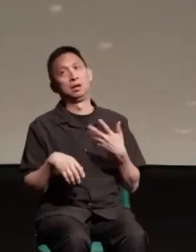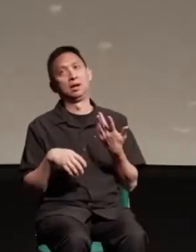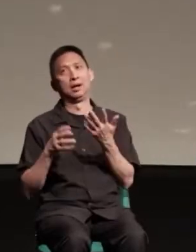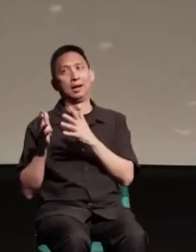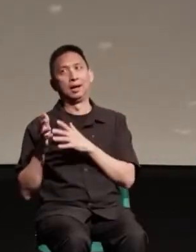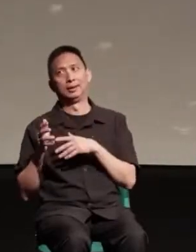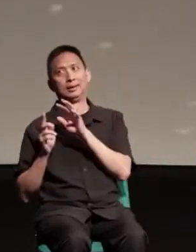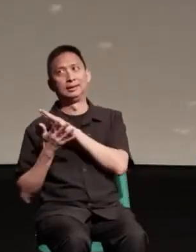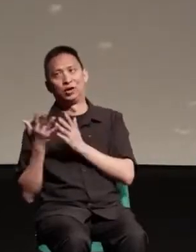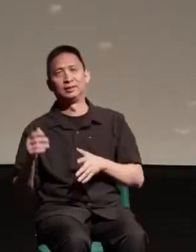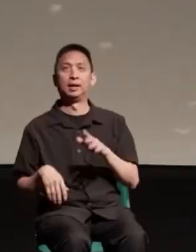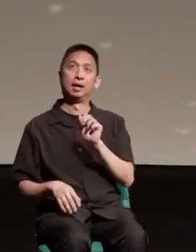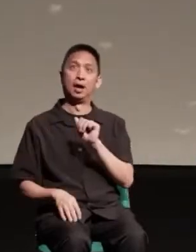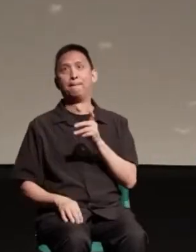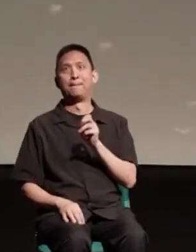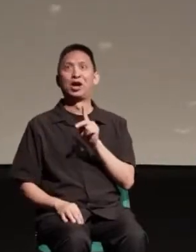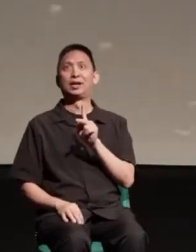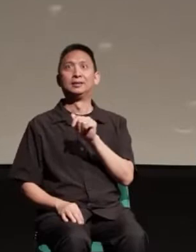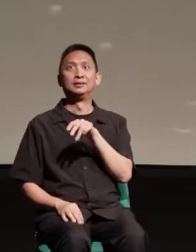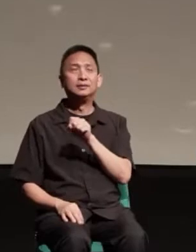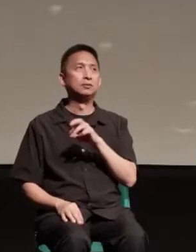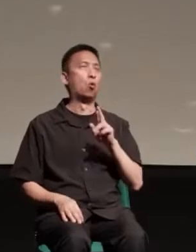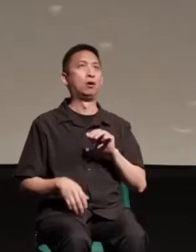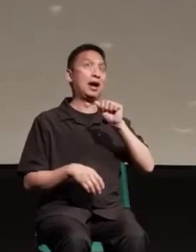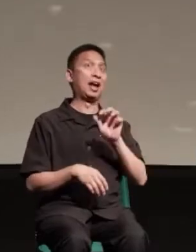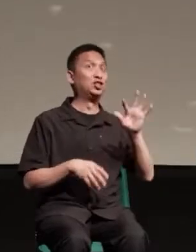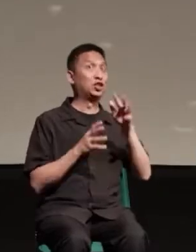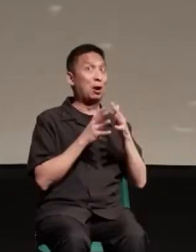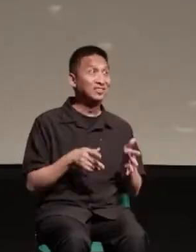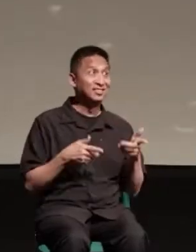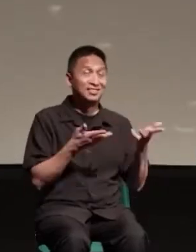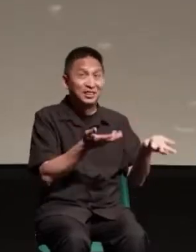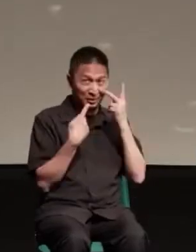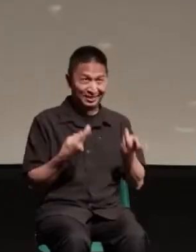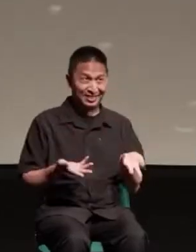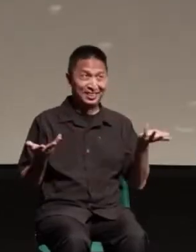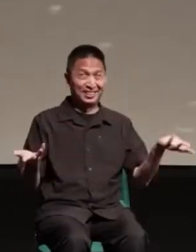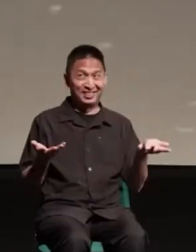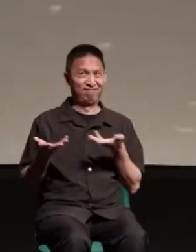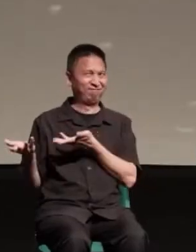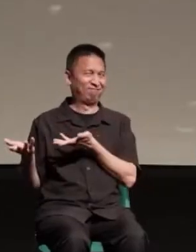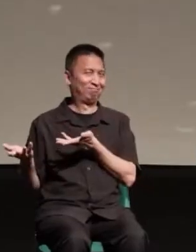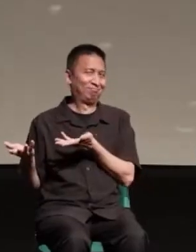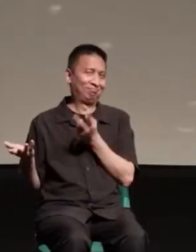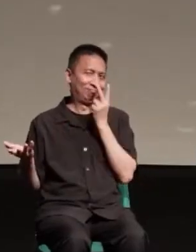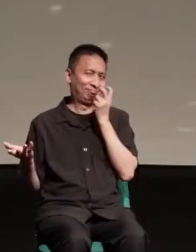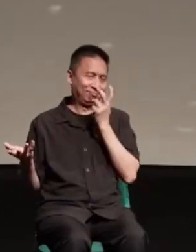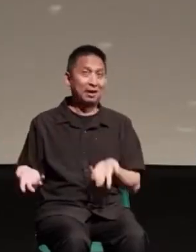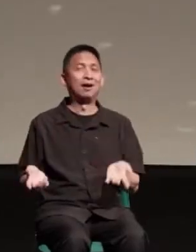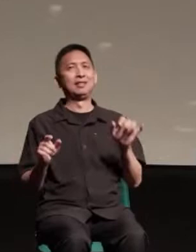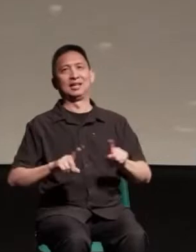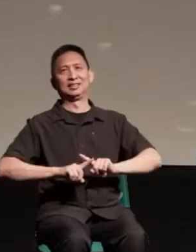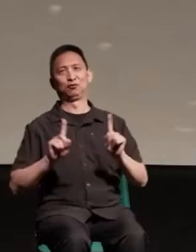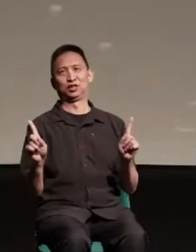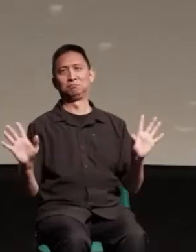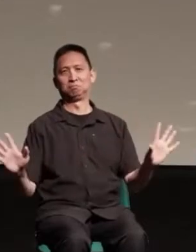the Asian Americans would have been possible or showcased in commercial media. And I think for me, that has been the difference